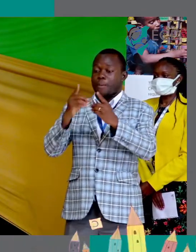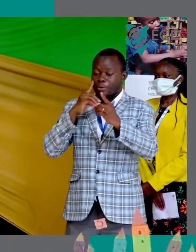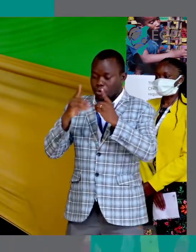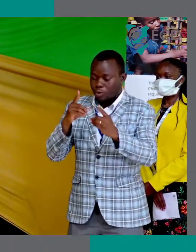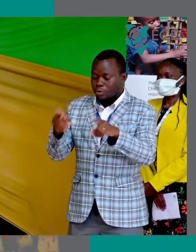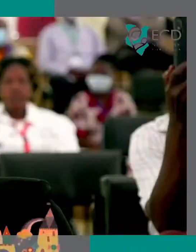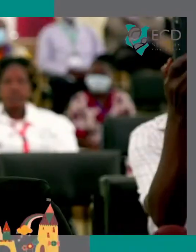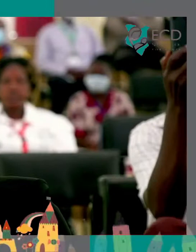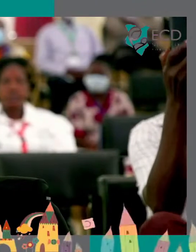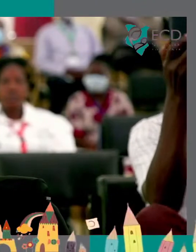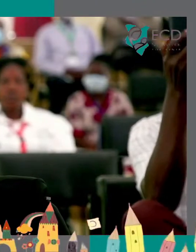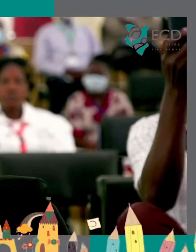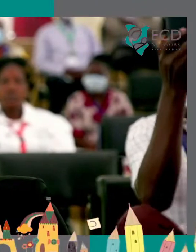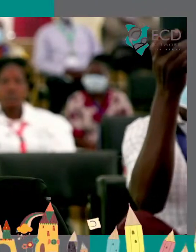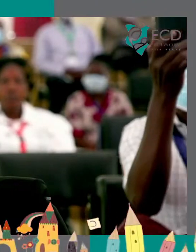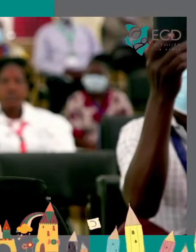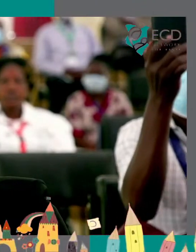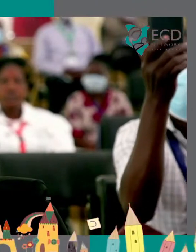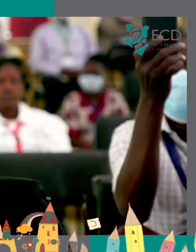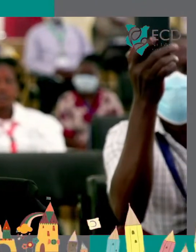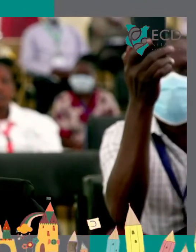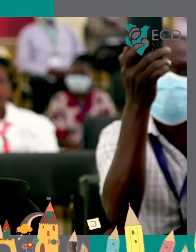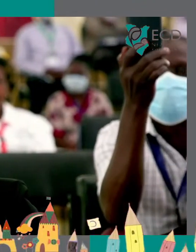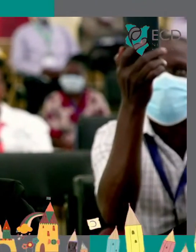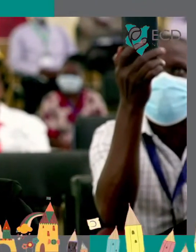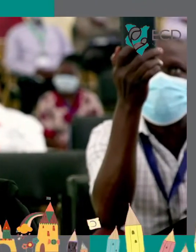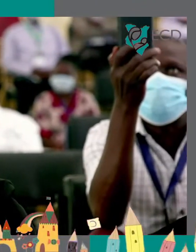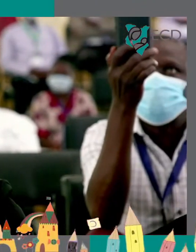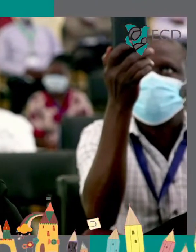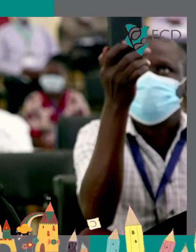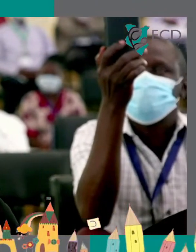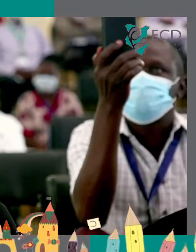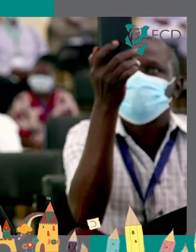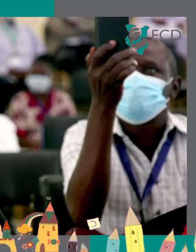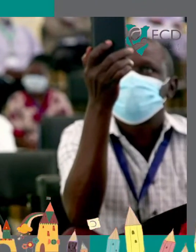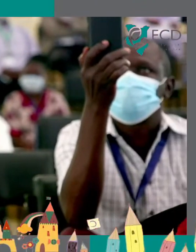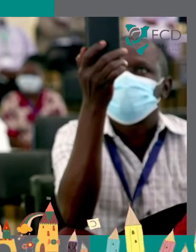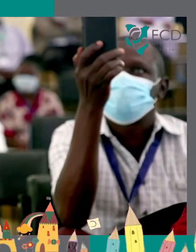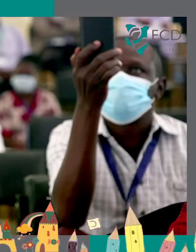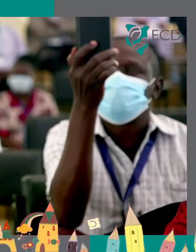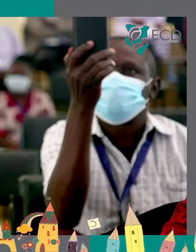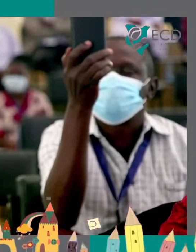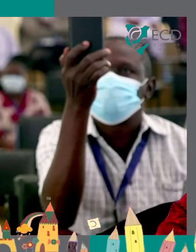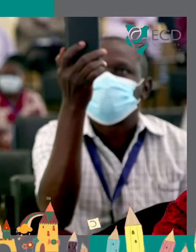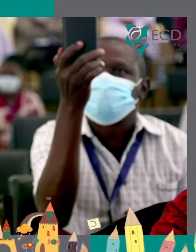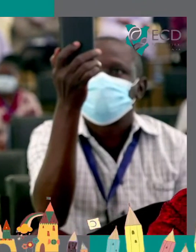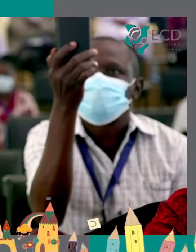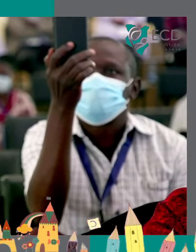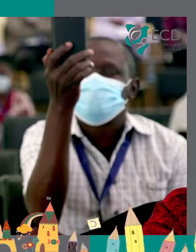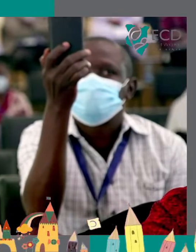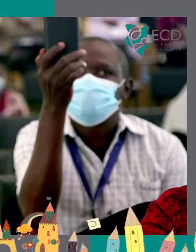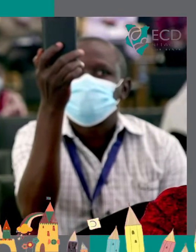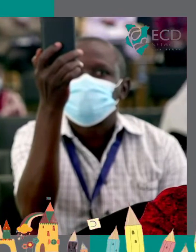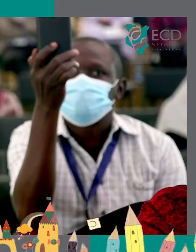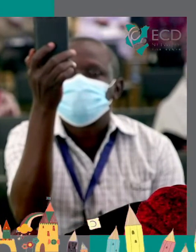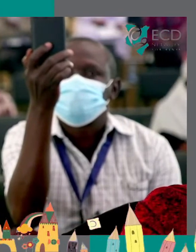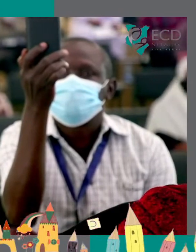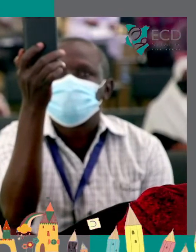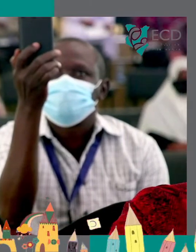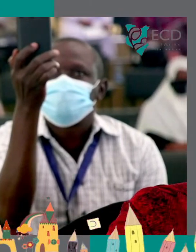baby as well. So in this case, they couldn't do that. They were trying to do that at a distance. This really has affected the way they deliver